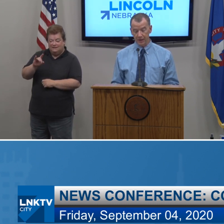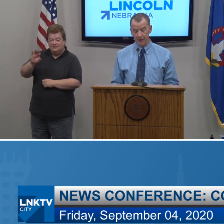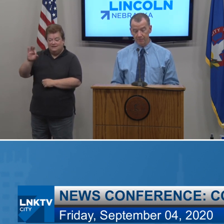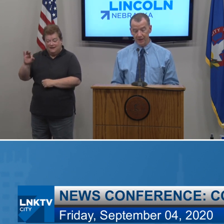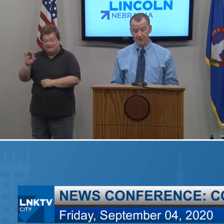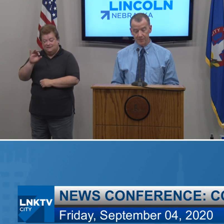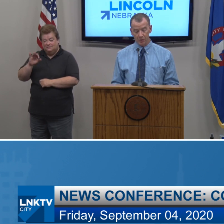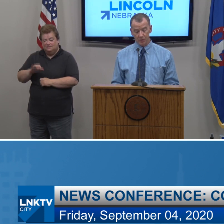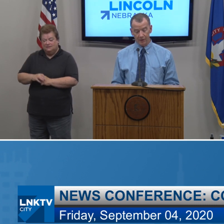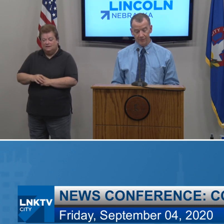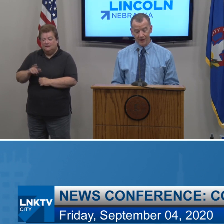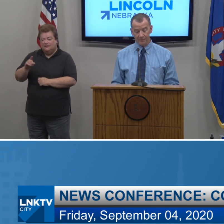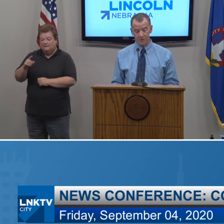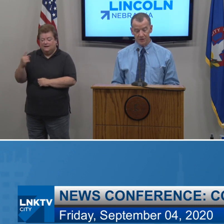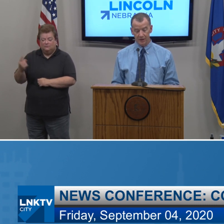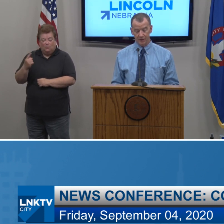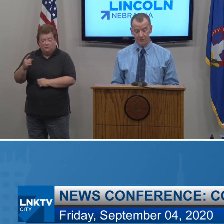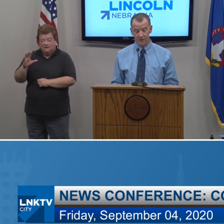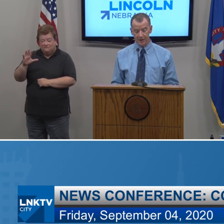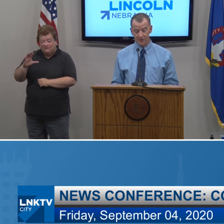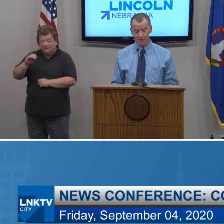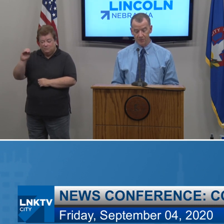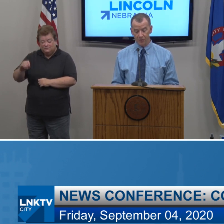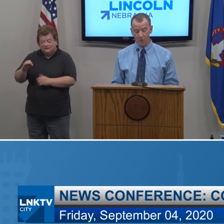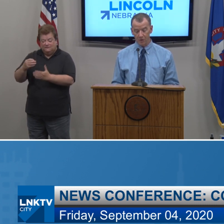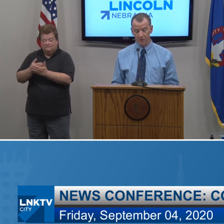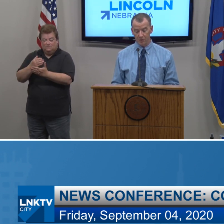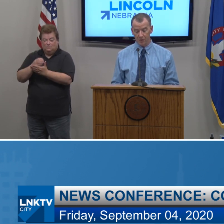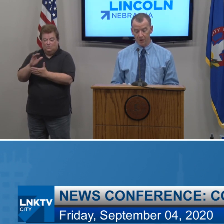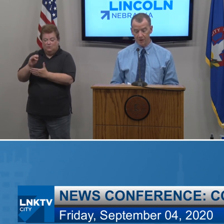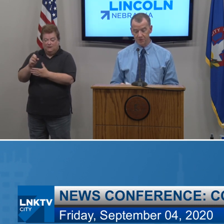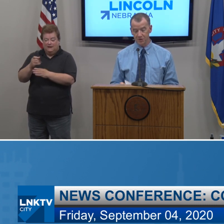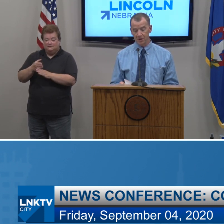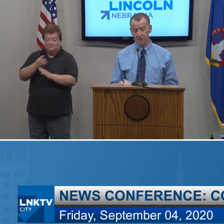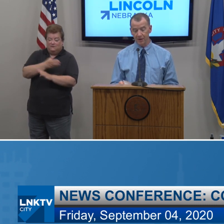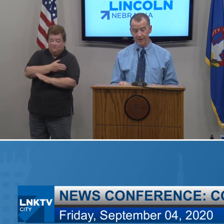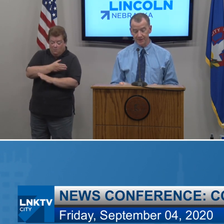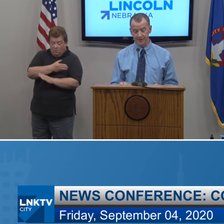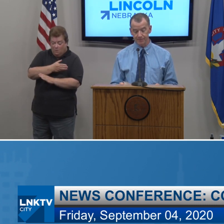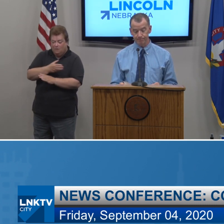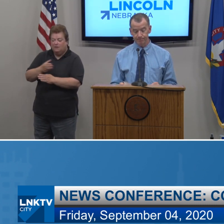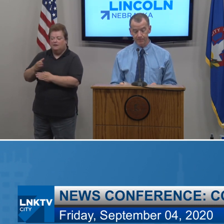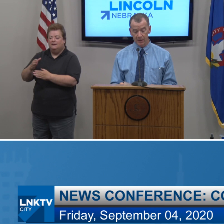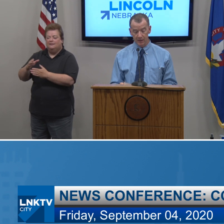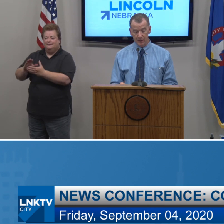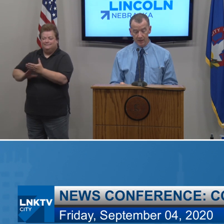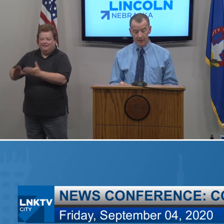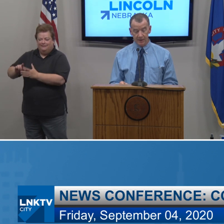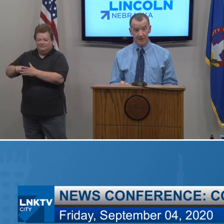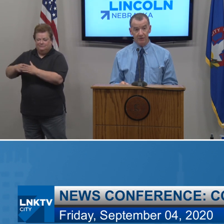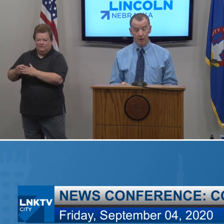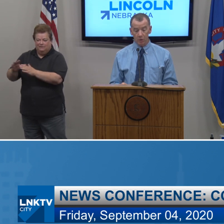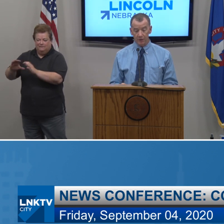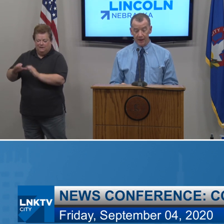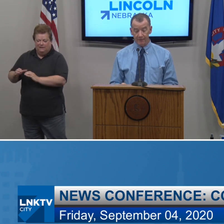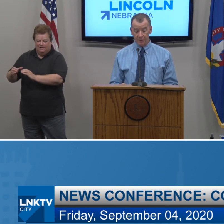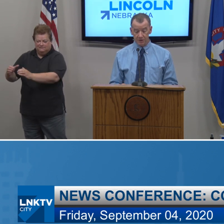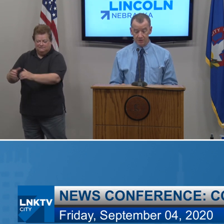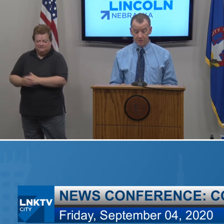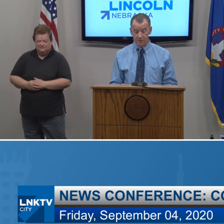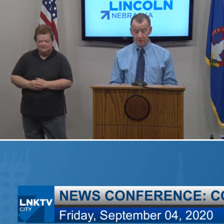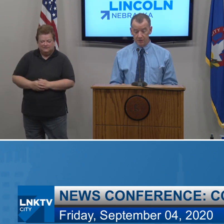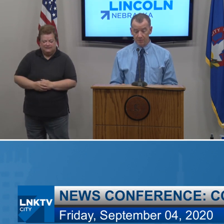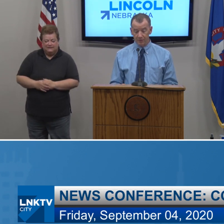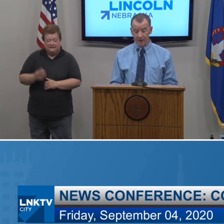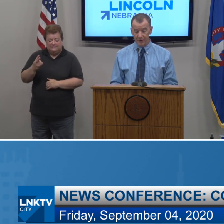group makes up only 5% of new cases before local colleges started classes. The 7-day rolling